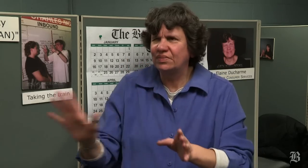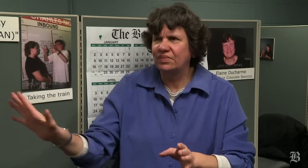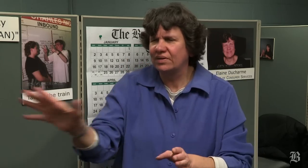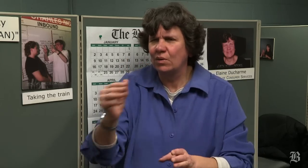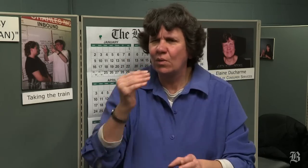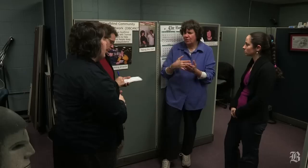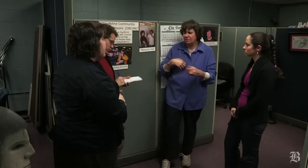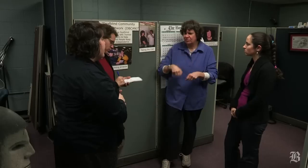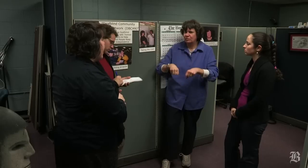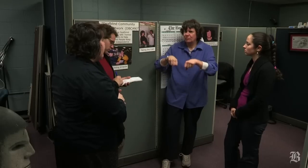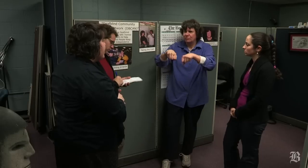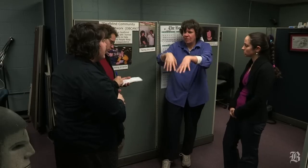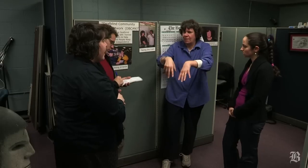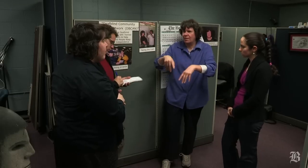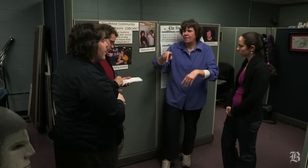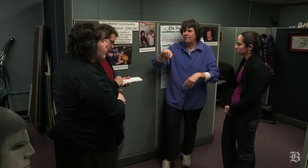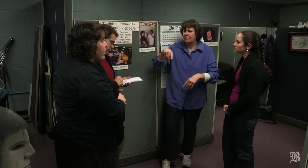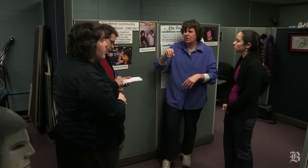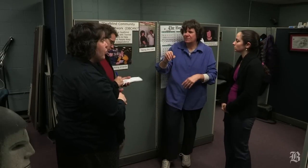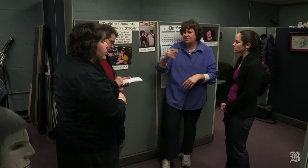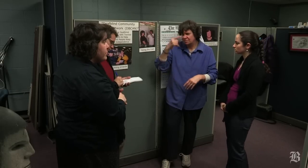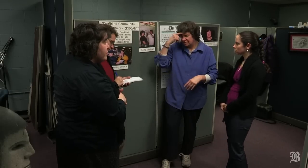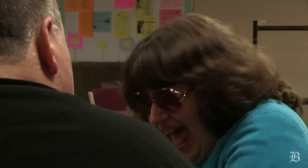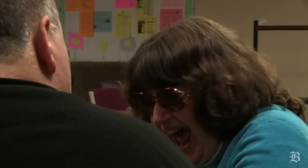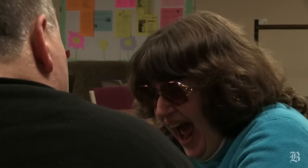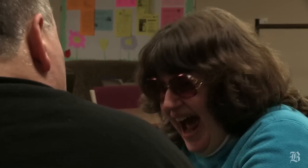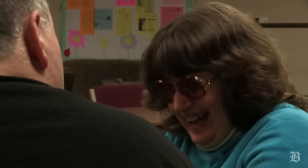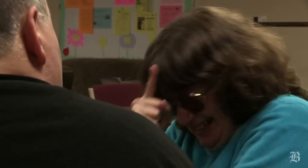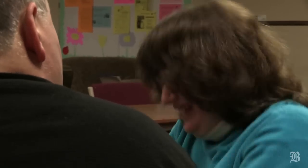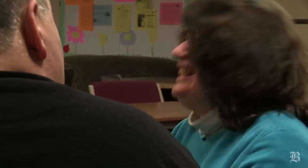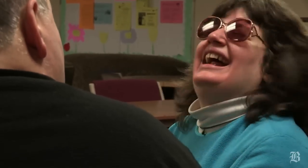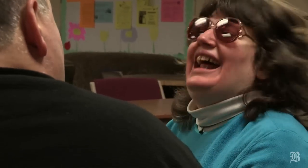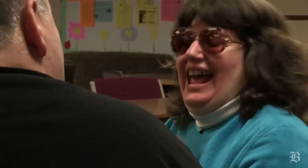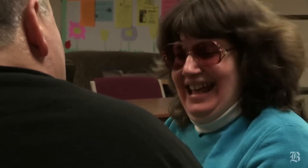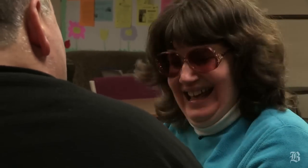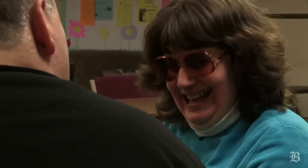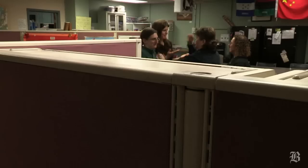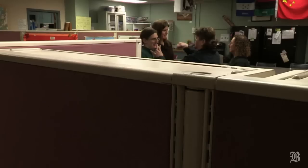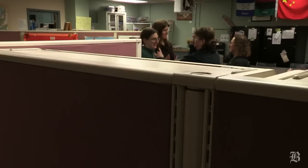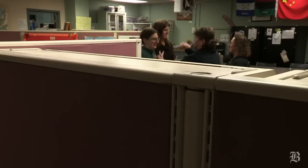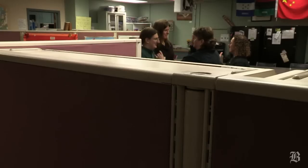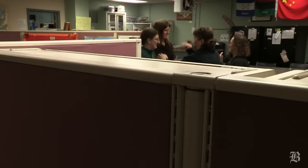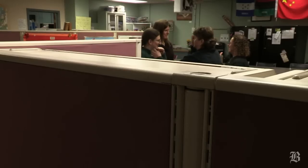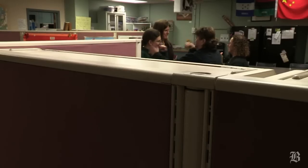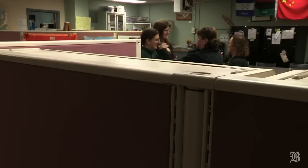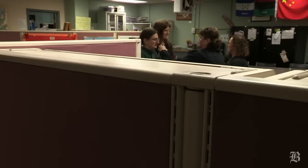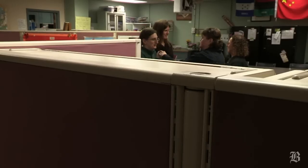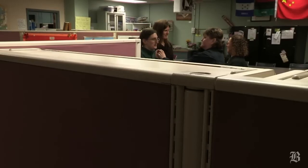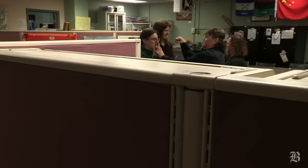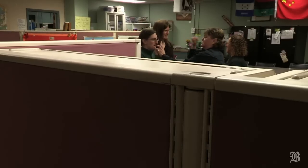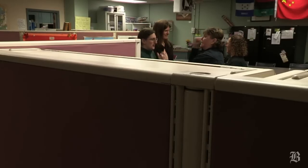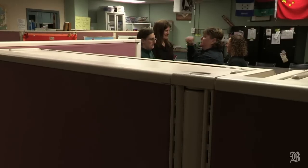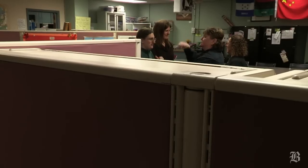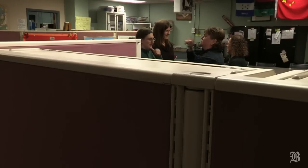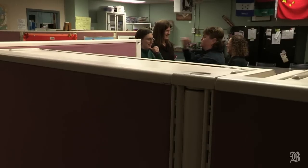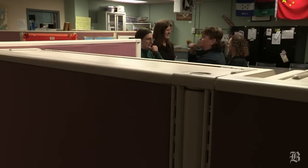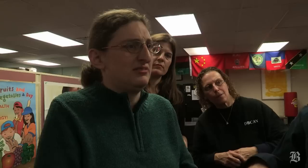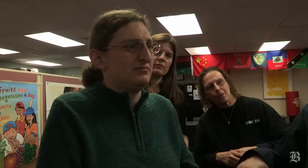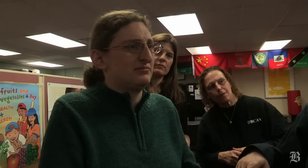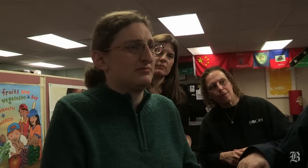She's a director of the Deaf-Blind Community Access Network, a state-funded program that helps the deaf and blind with their daily needs for